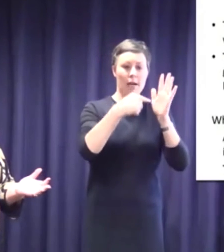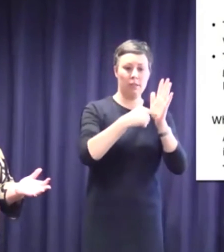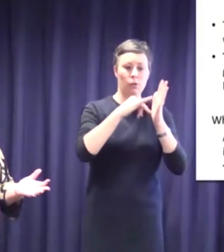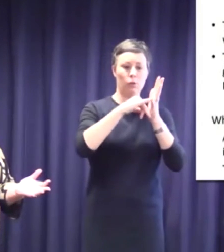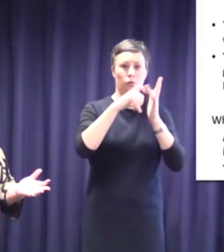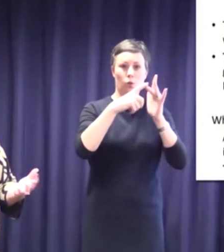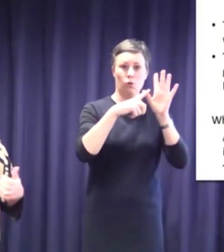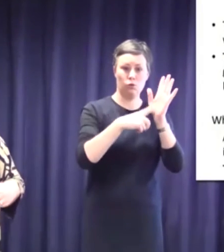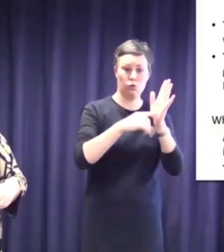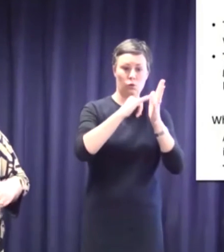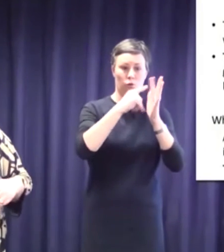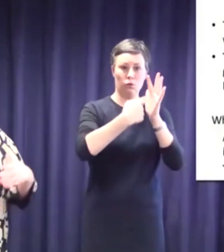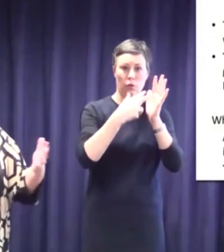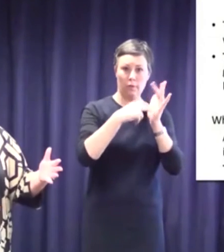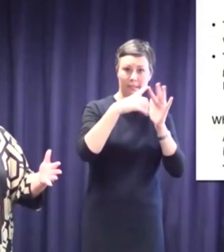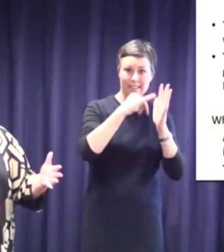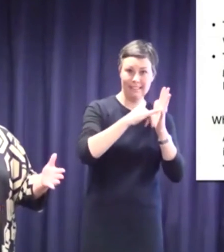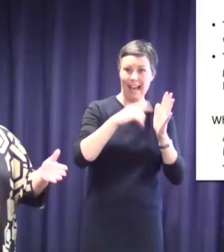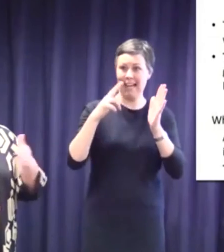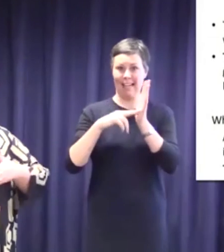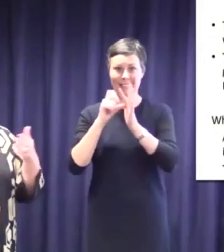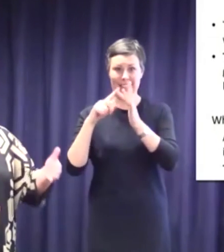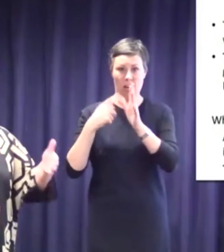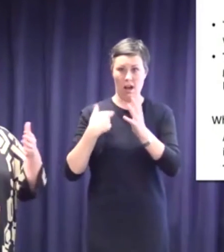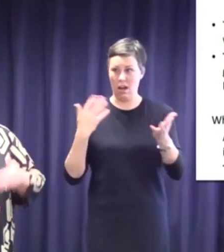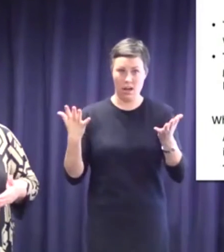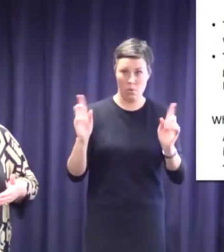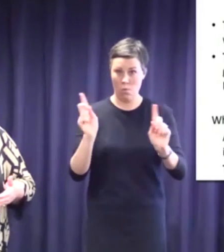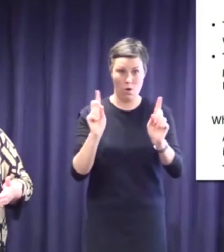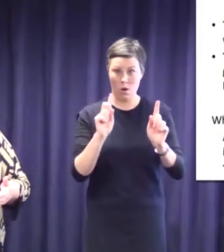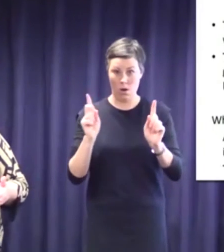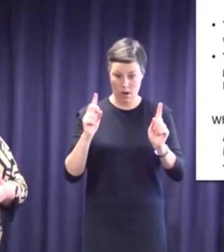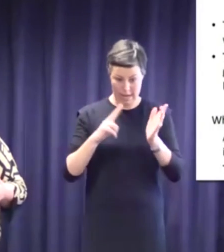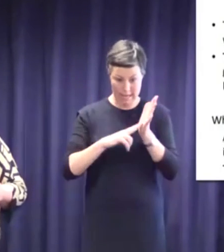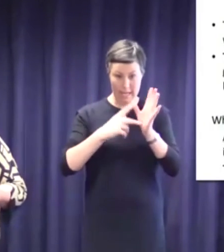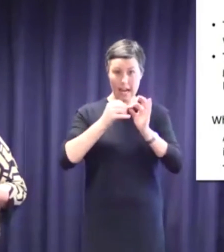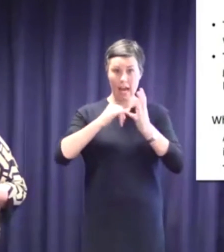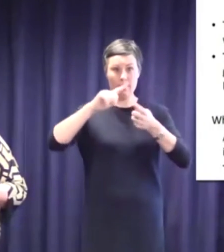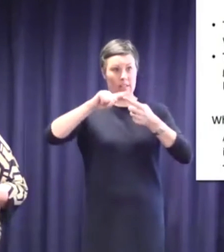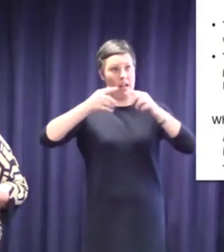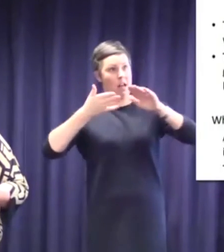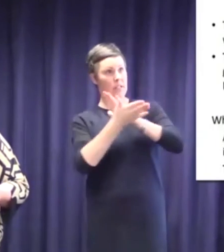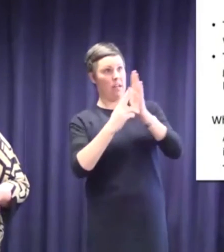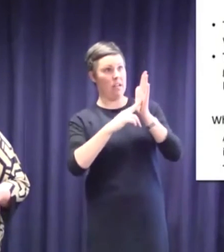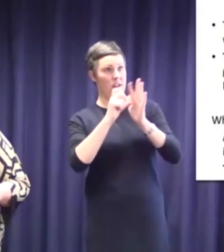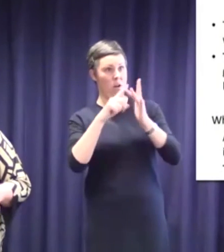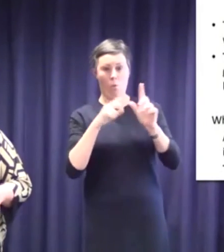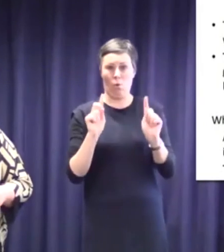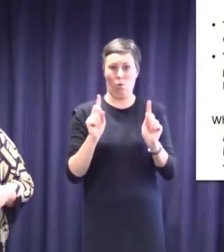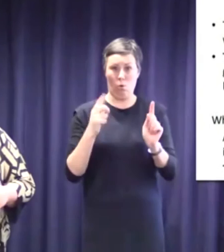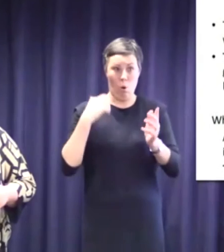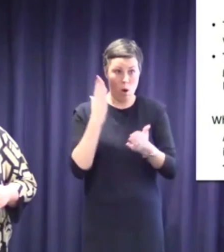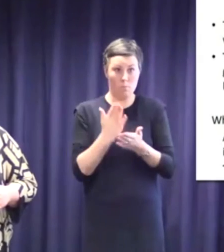the NDIA as to whether or not NABS is even a service under the NDIA.